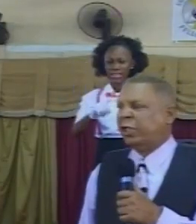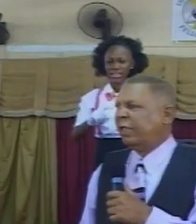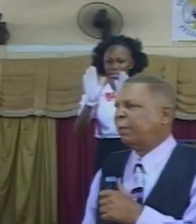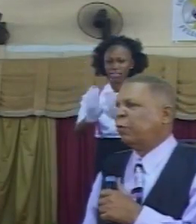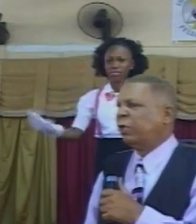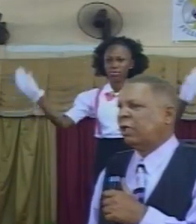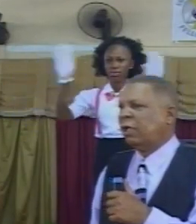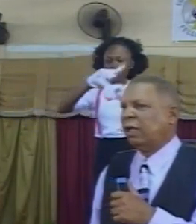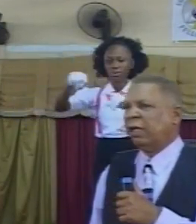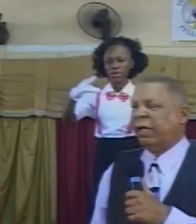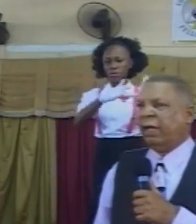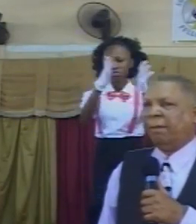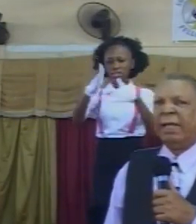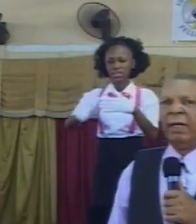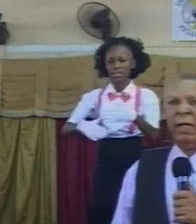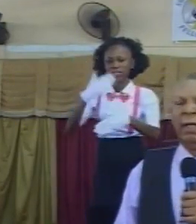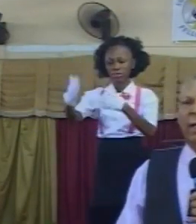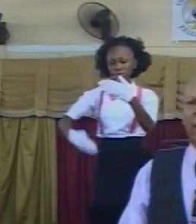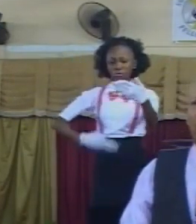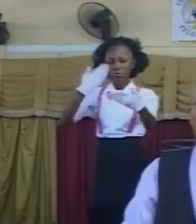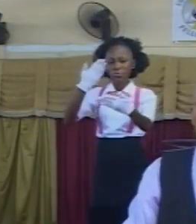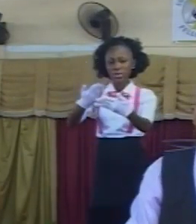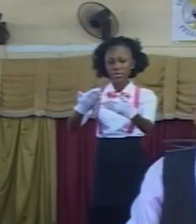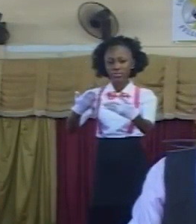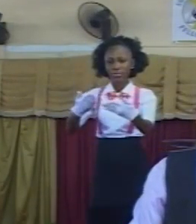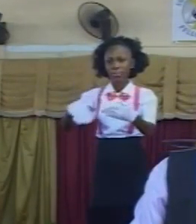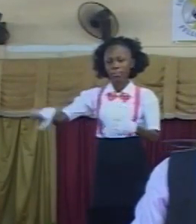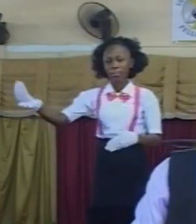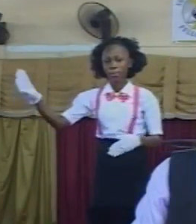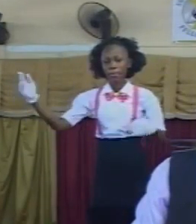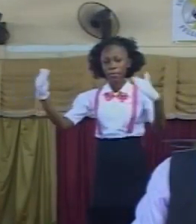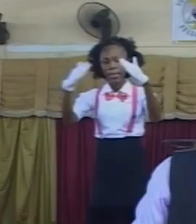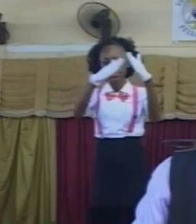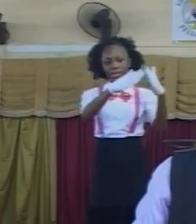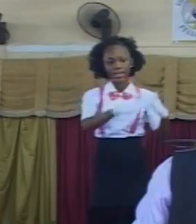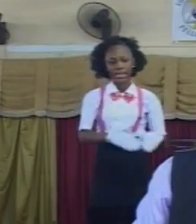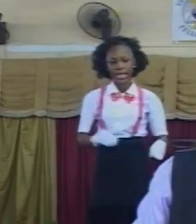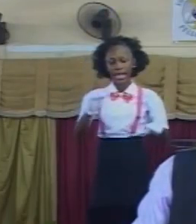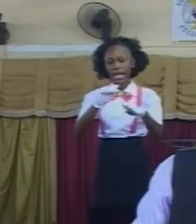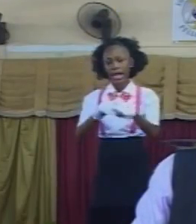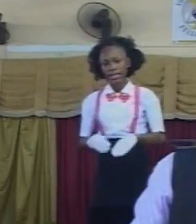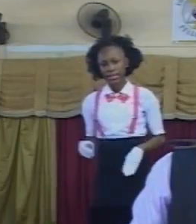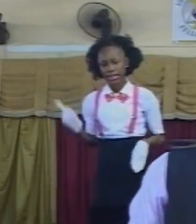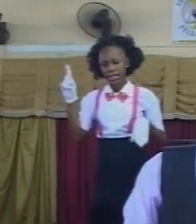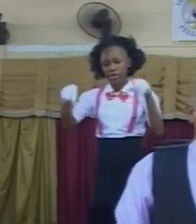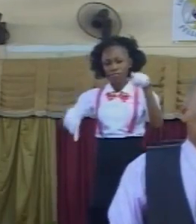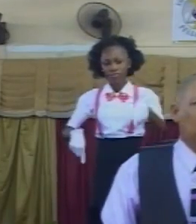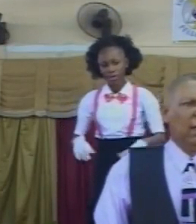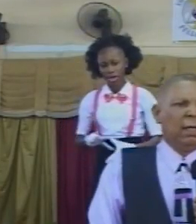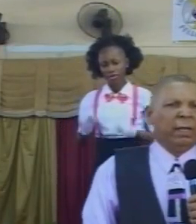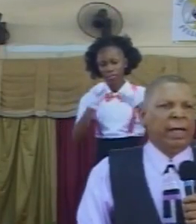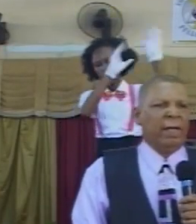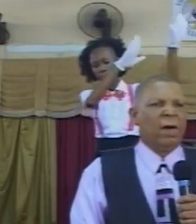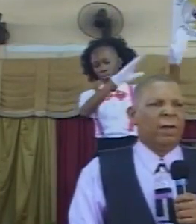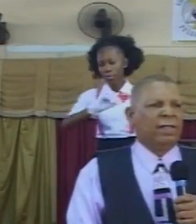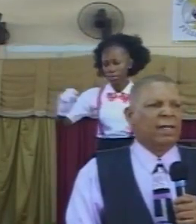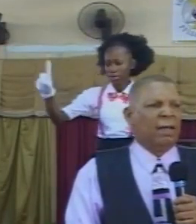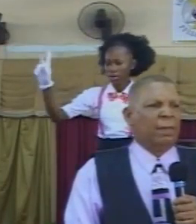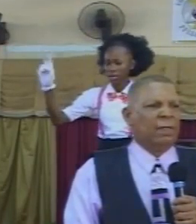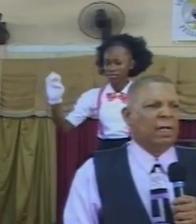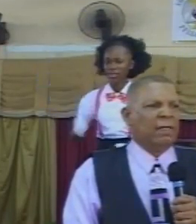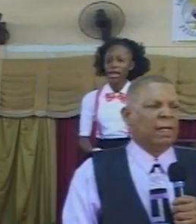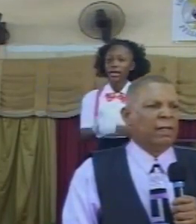when Jesus approached Bethany at the foot of the Mount Olives. And he called